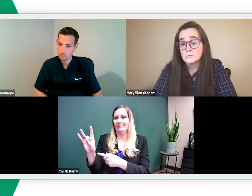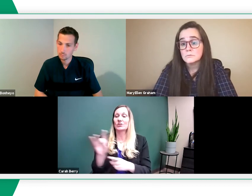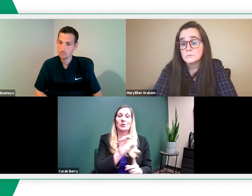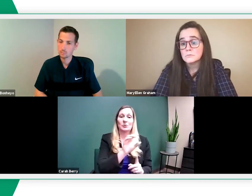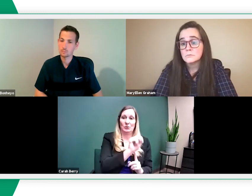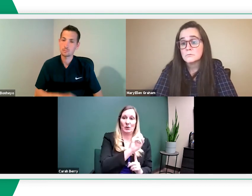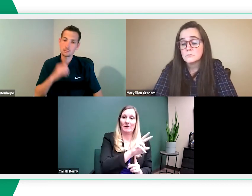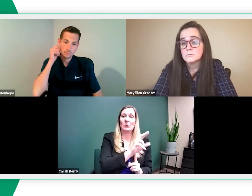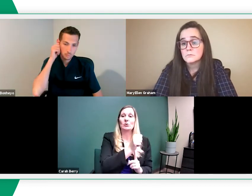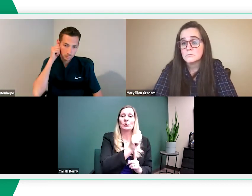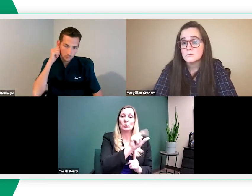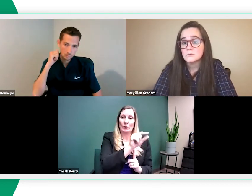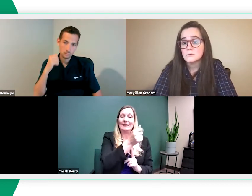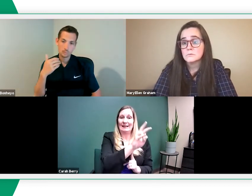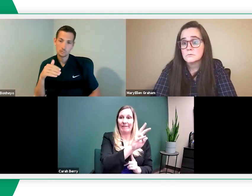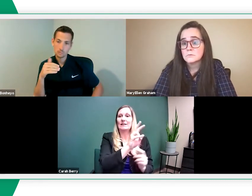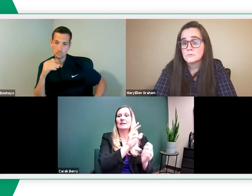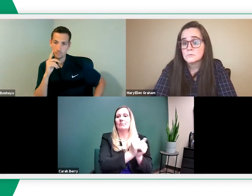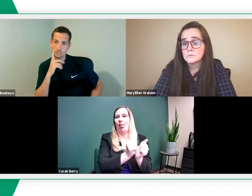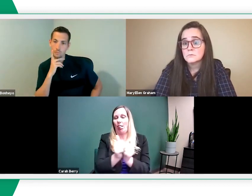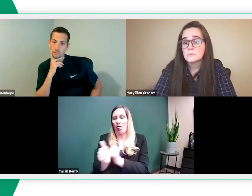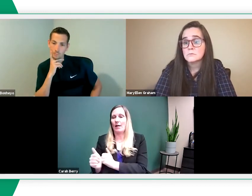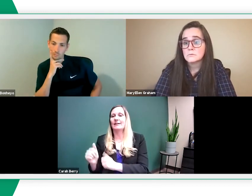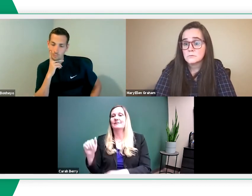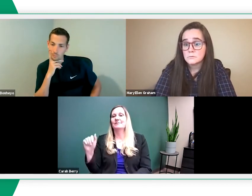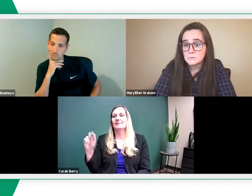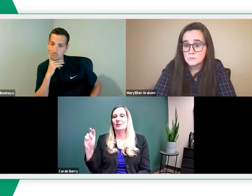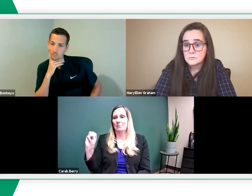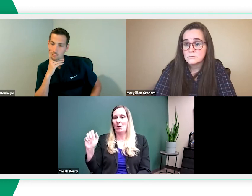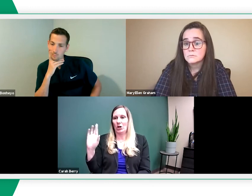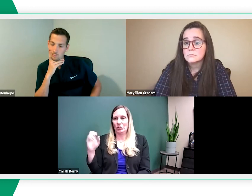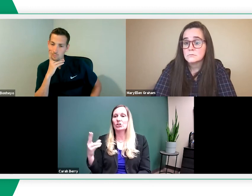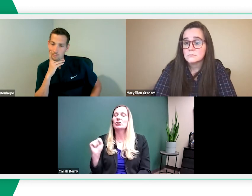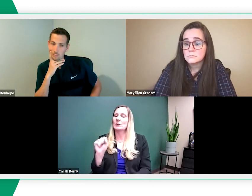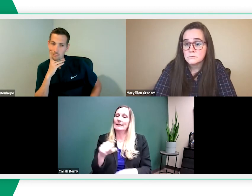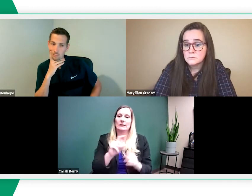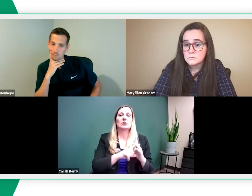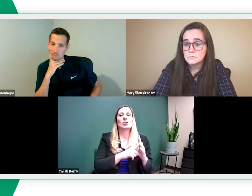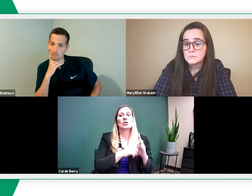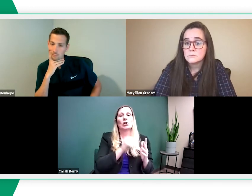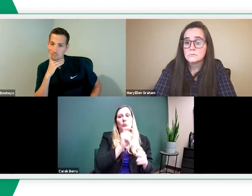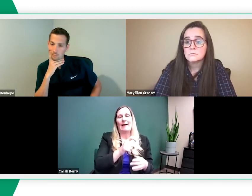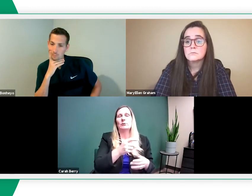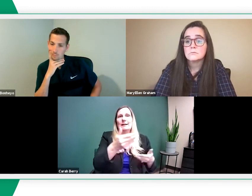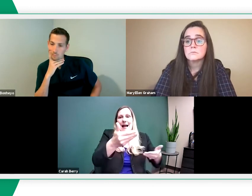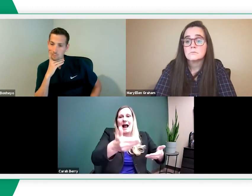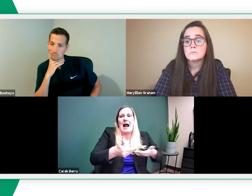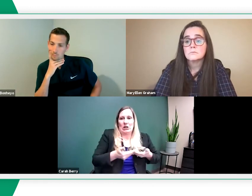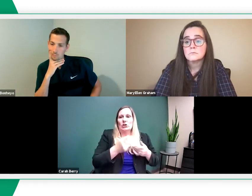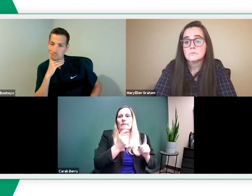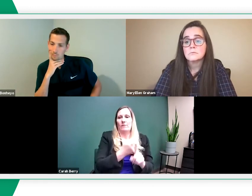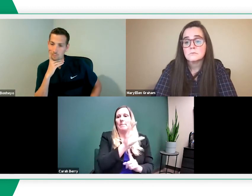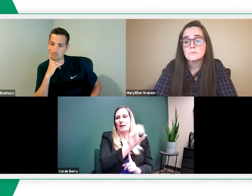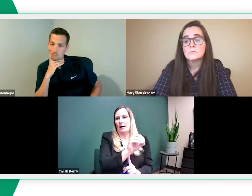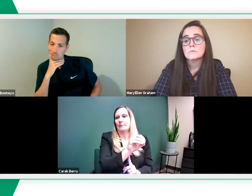of 2018. So from November 2016, passing all my courses, doing all the training until March. So